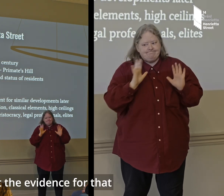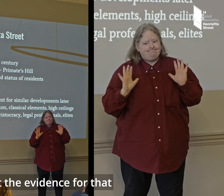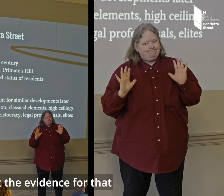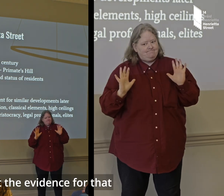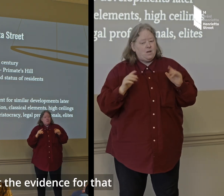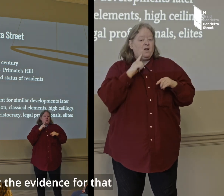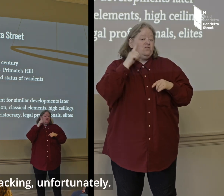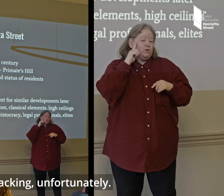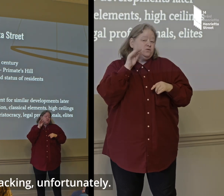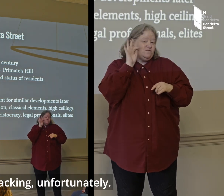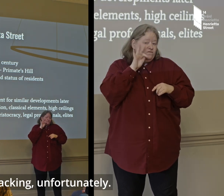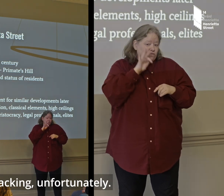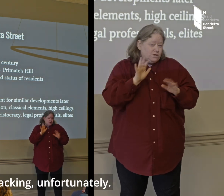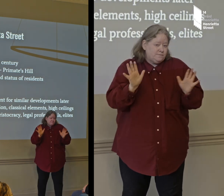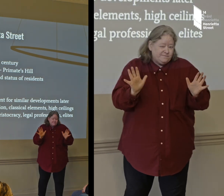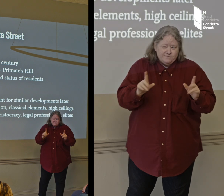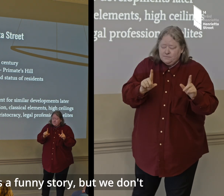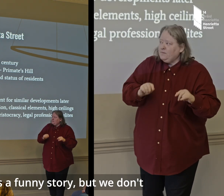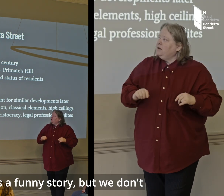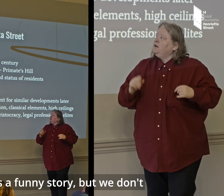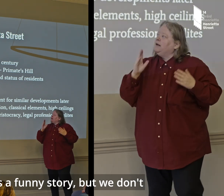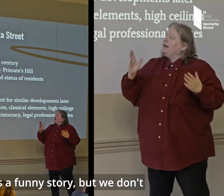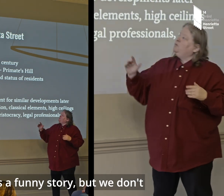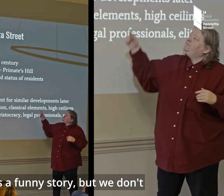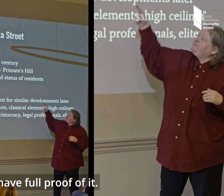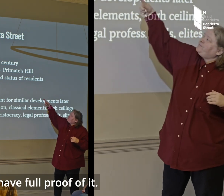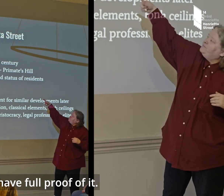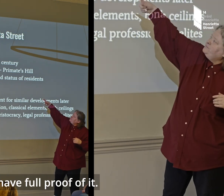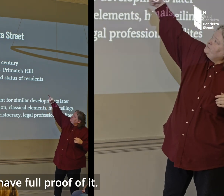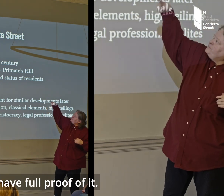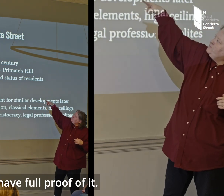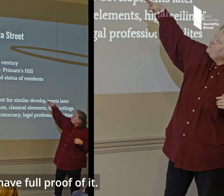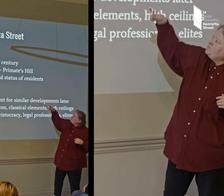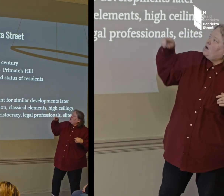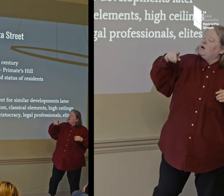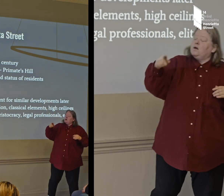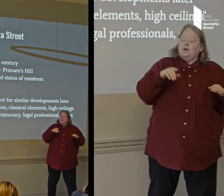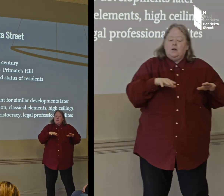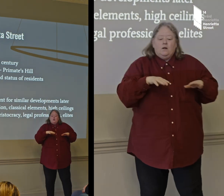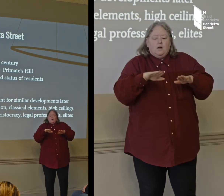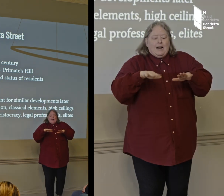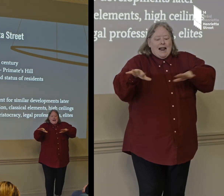But the evidence for that is lacking, unfortunately. I think it's a funny story, but we don't have full proof of it.